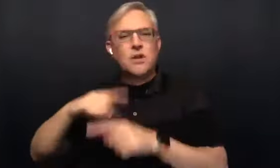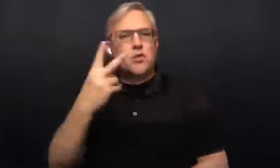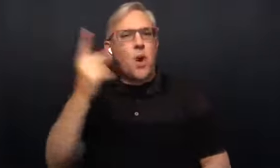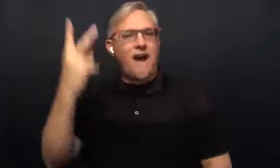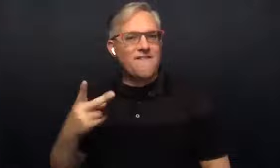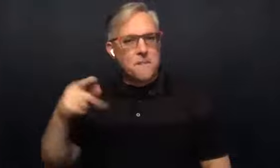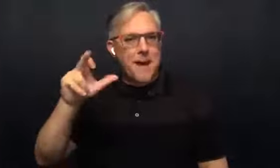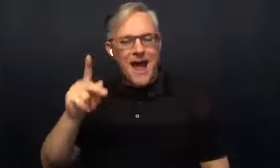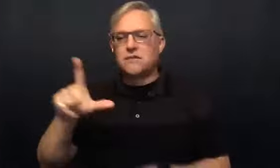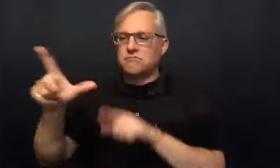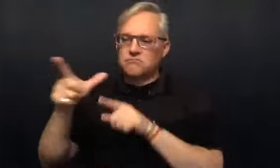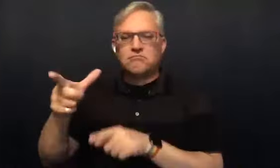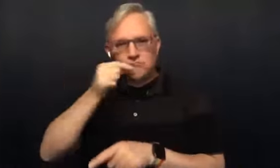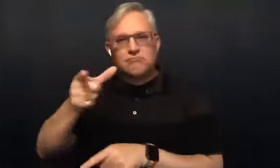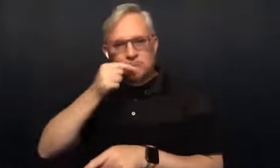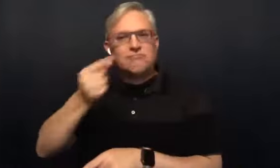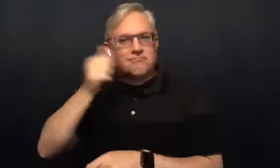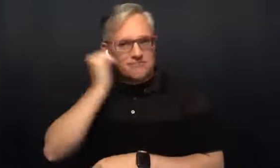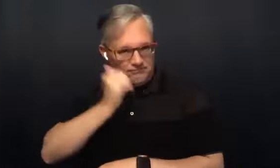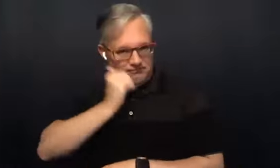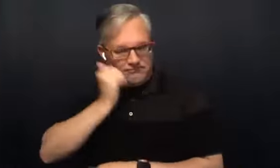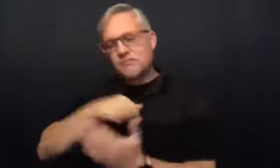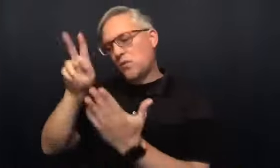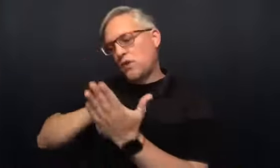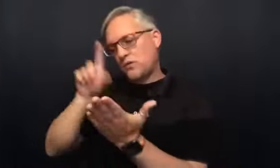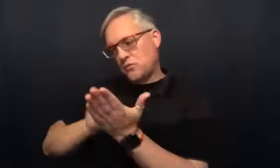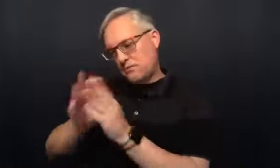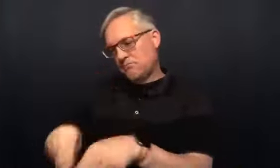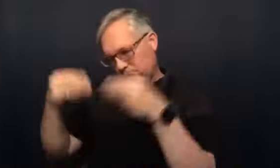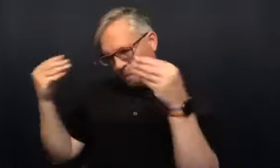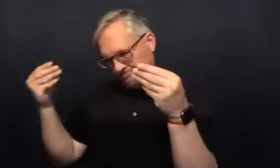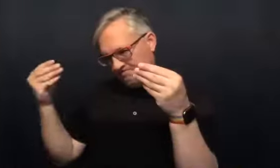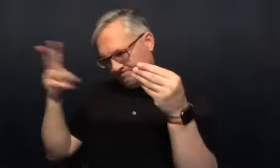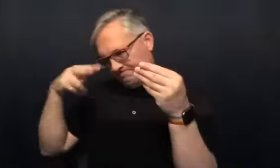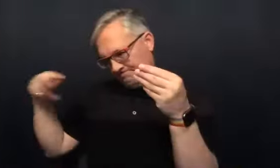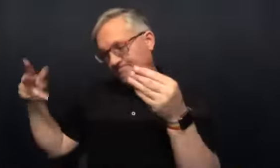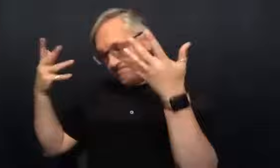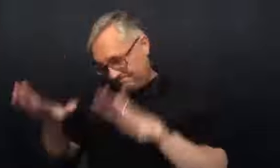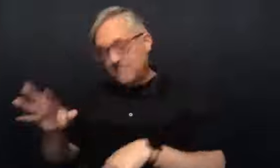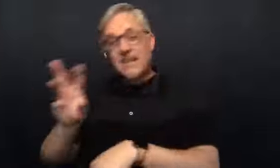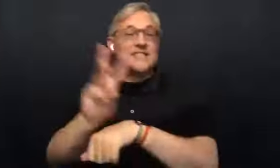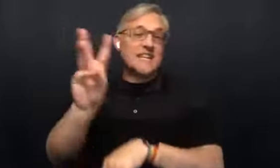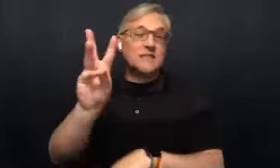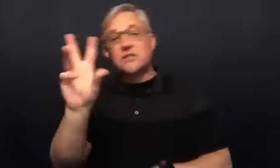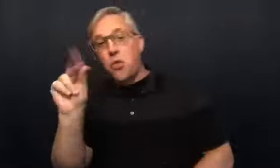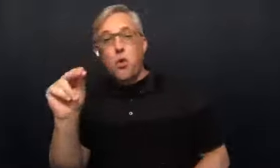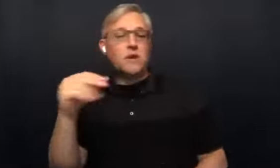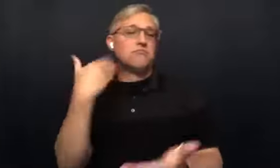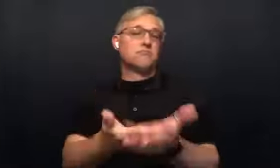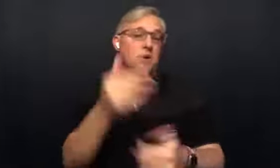He'd read his morning paper and then he'd report to work anywhere between 6 and 6:30. He'd work all day long. And then as soon as he was done,